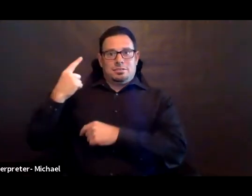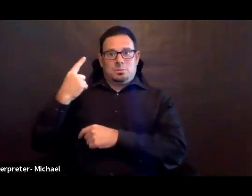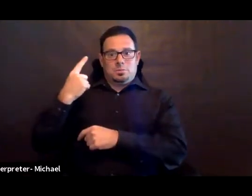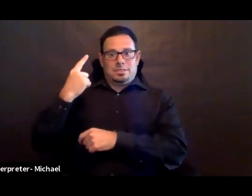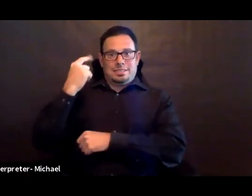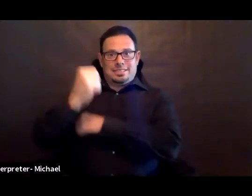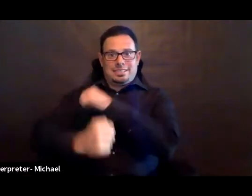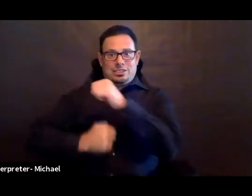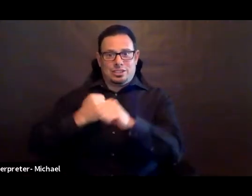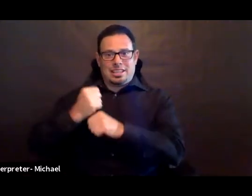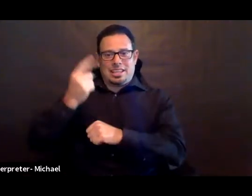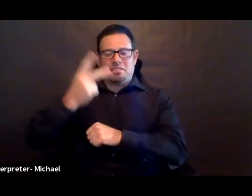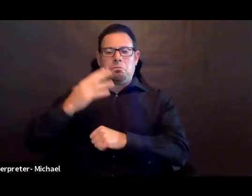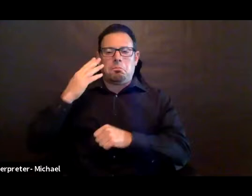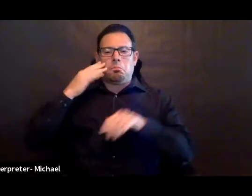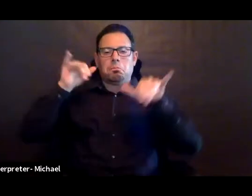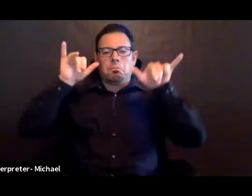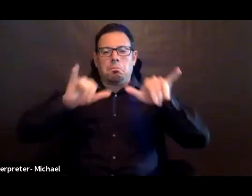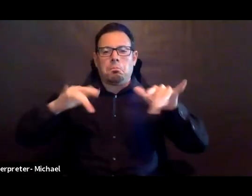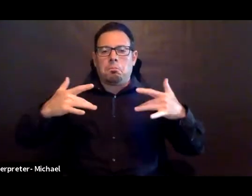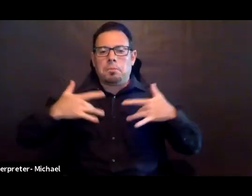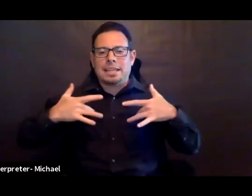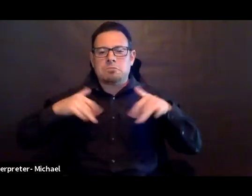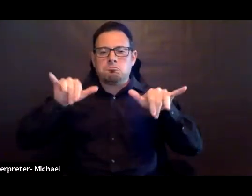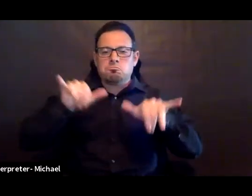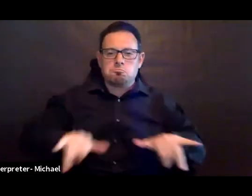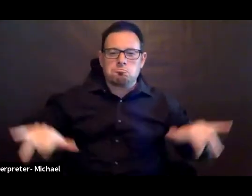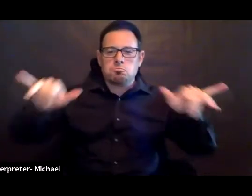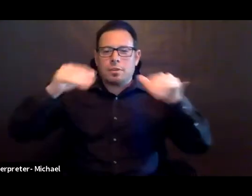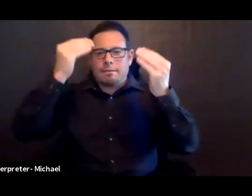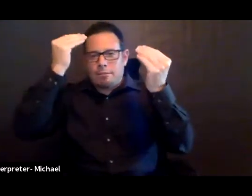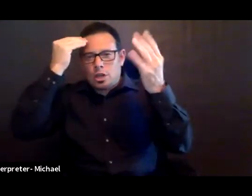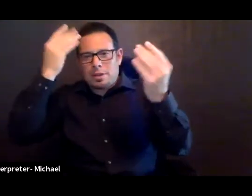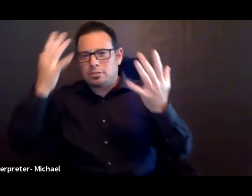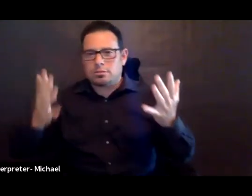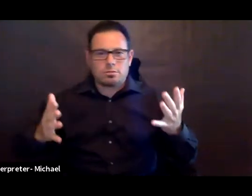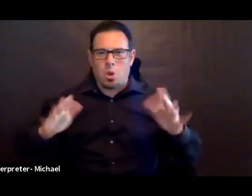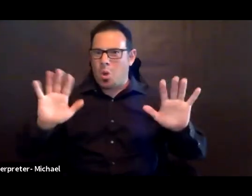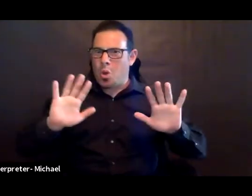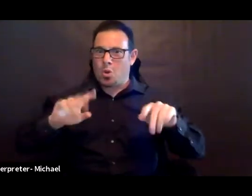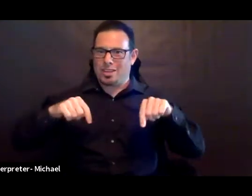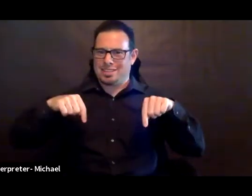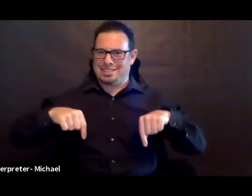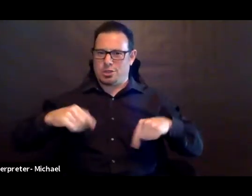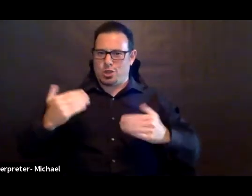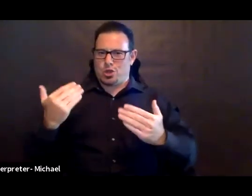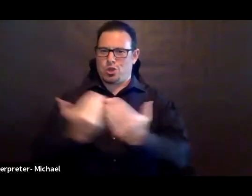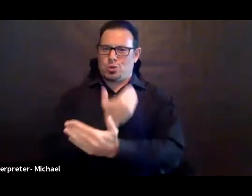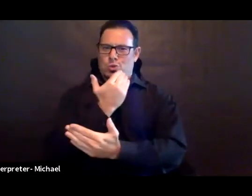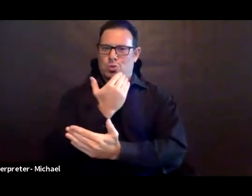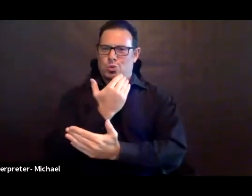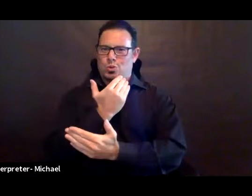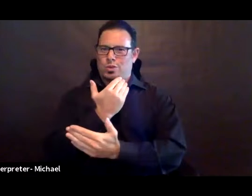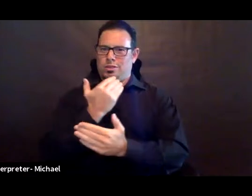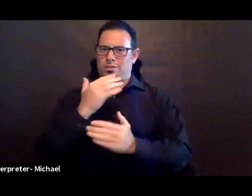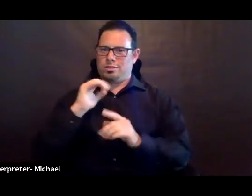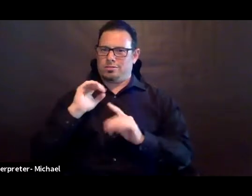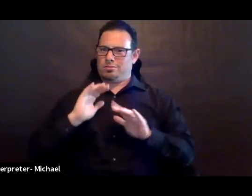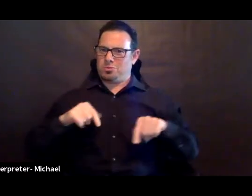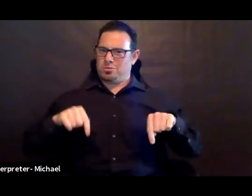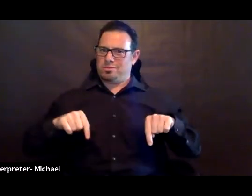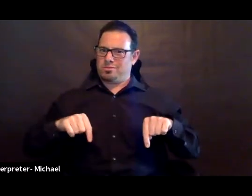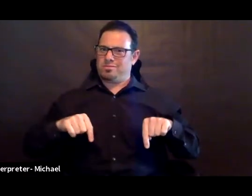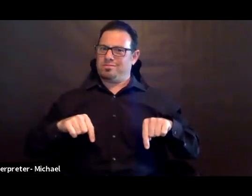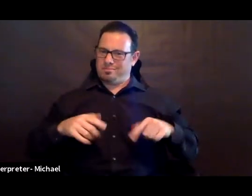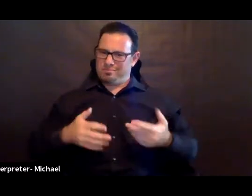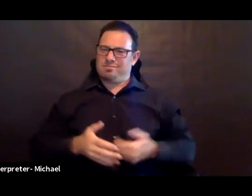breakthrough cases. And one issue we've been watching closely are the reports of an outbreak linked to Provincetown, Massachusetts.